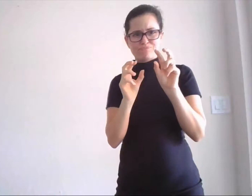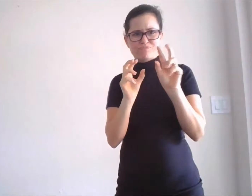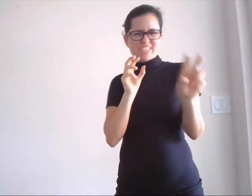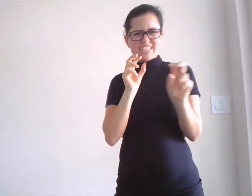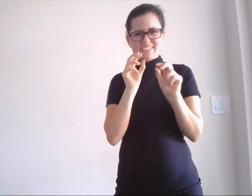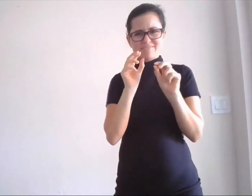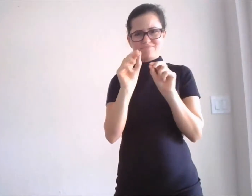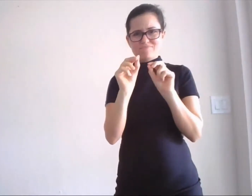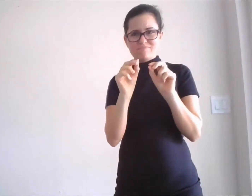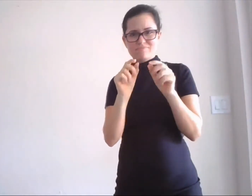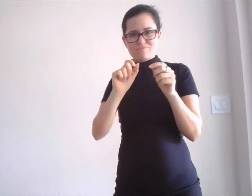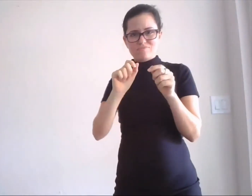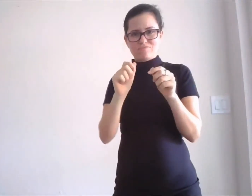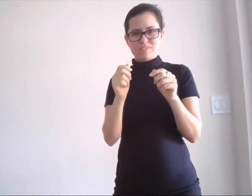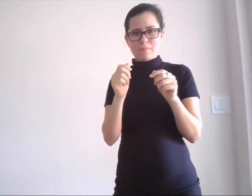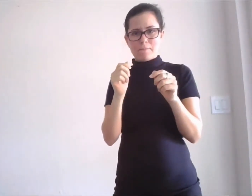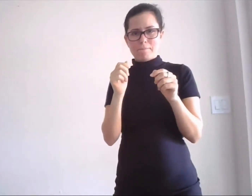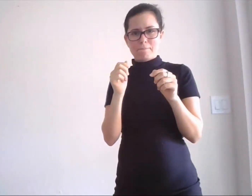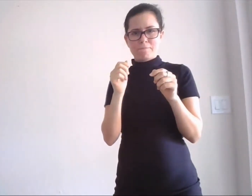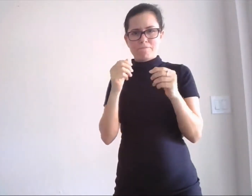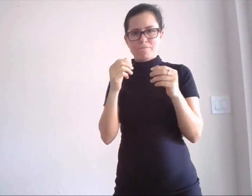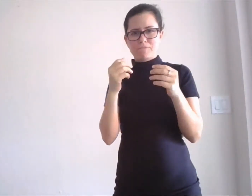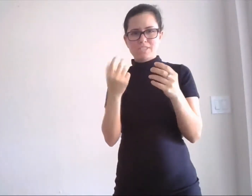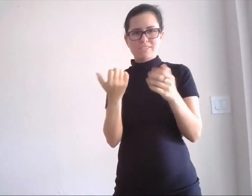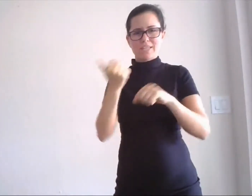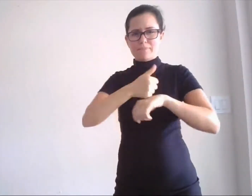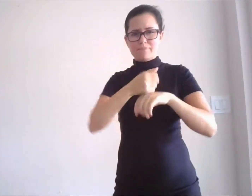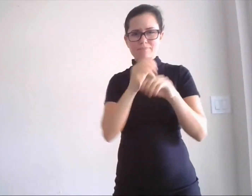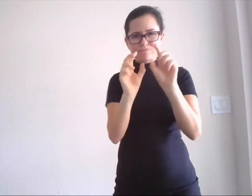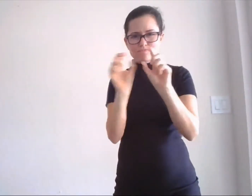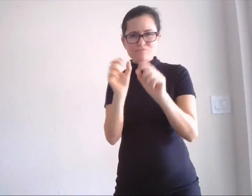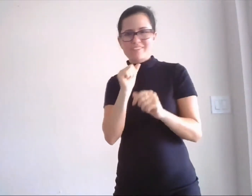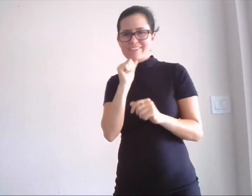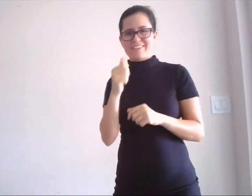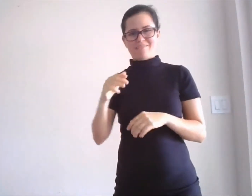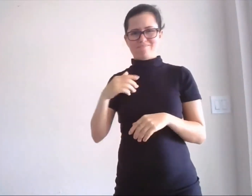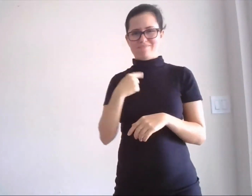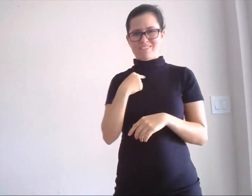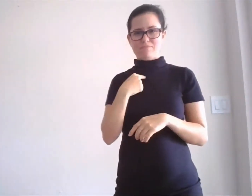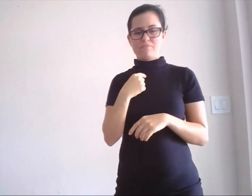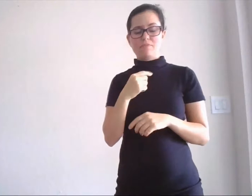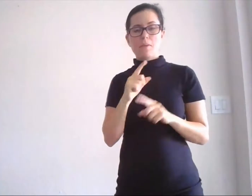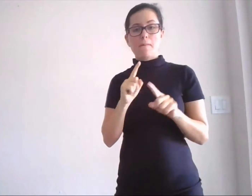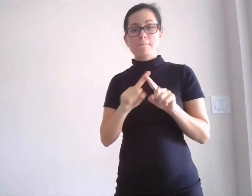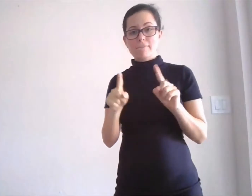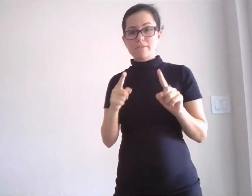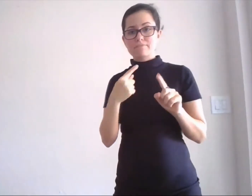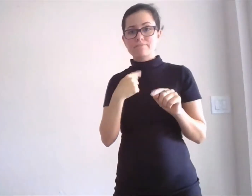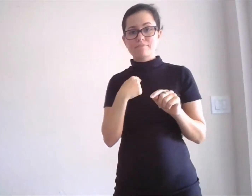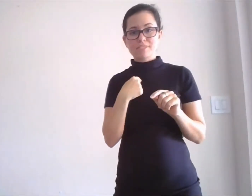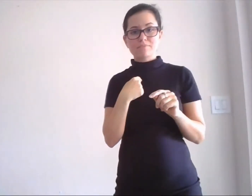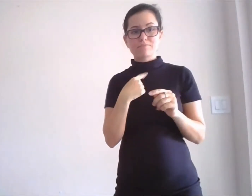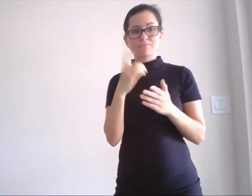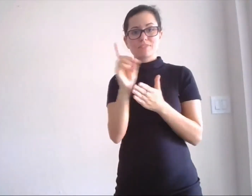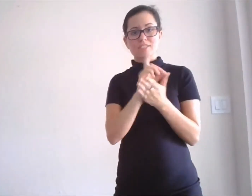insertion. So there's smart bulbs and there's smart switches. And this is covering a lot of my house.